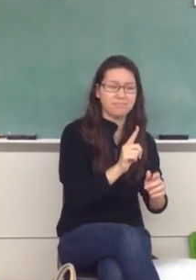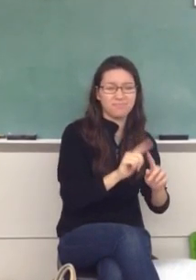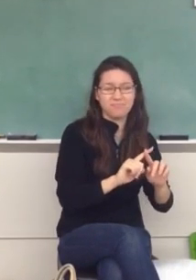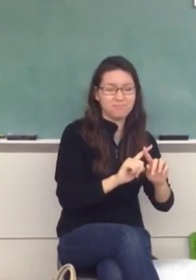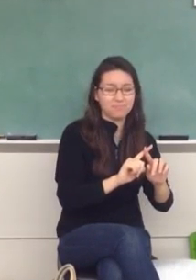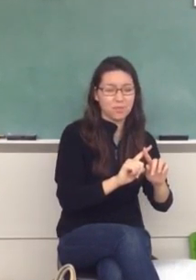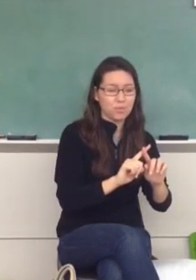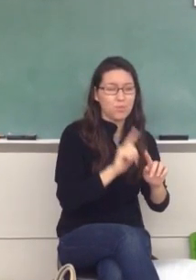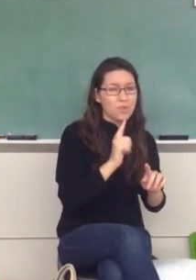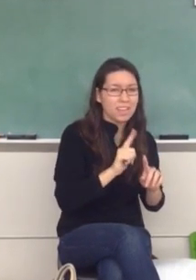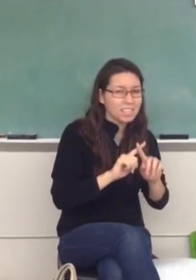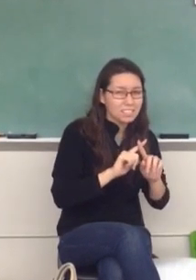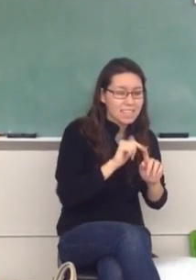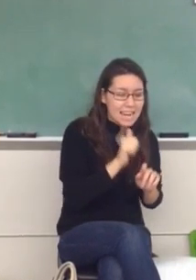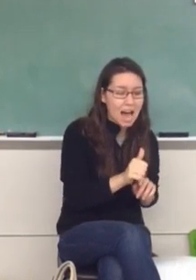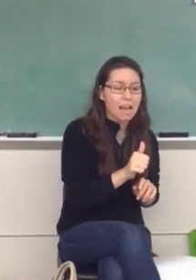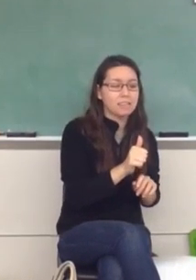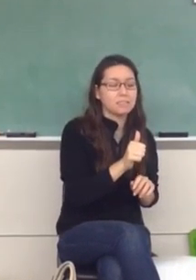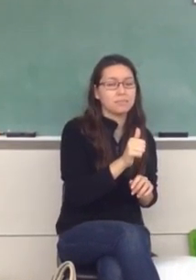itself, that would be more realistic.